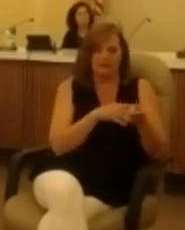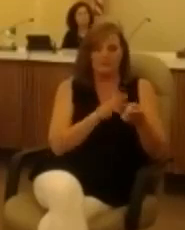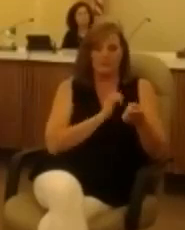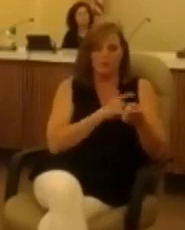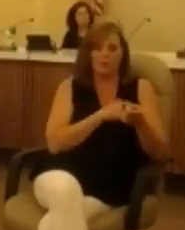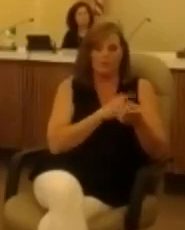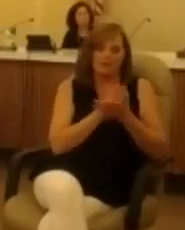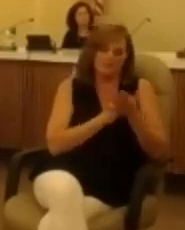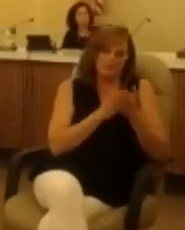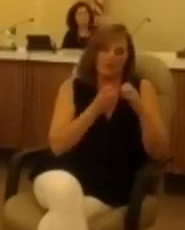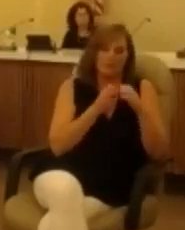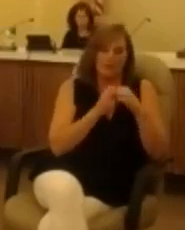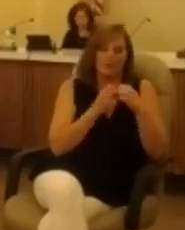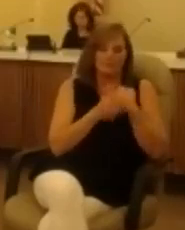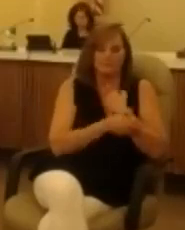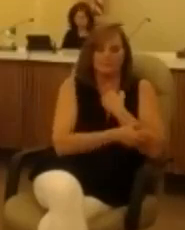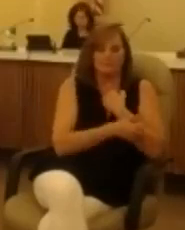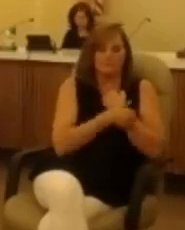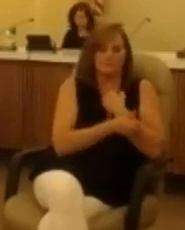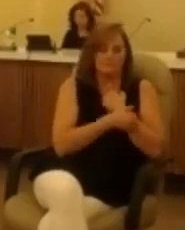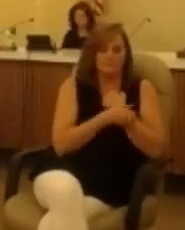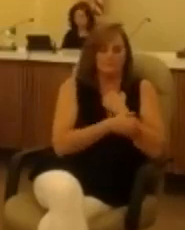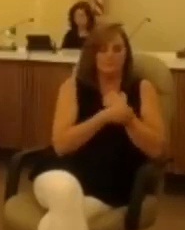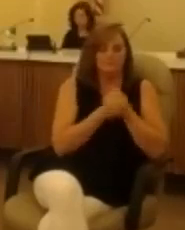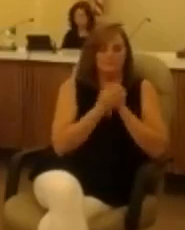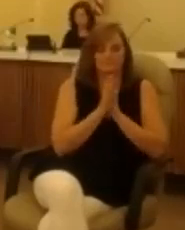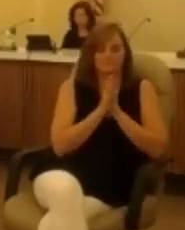some problems with some other